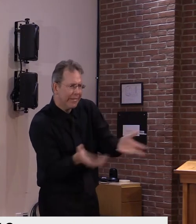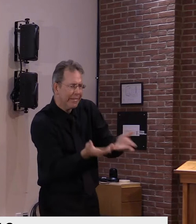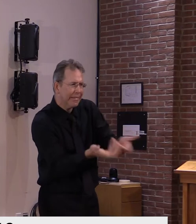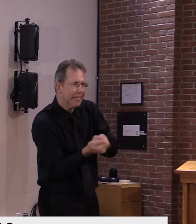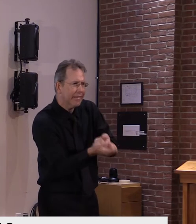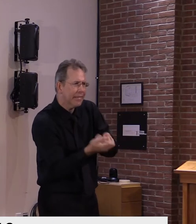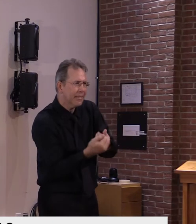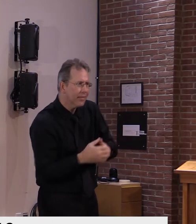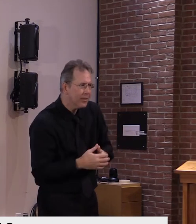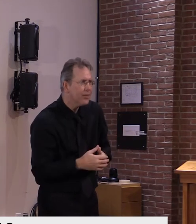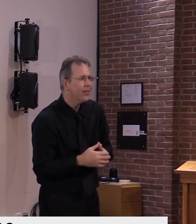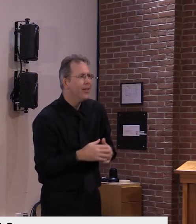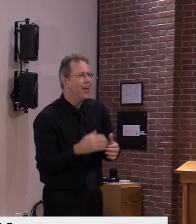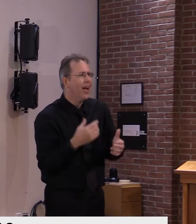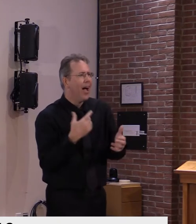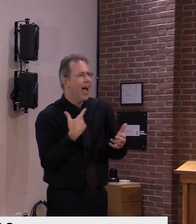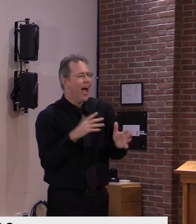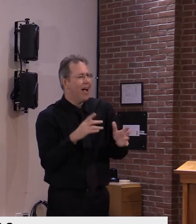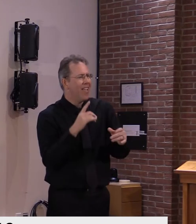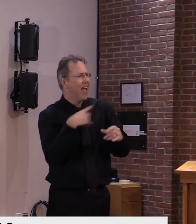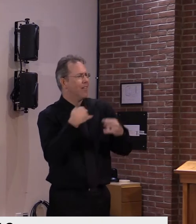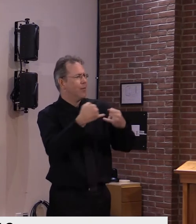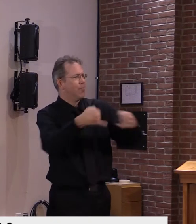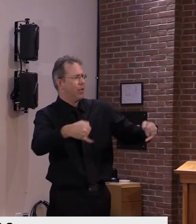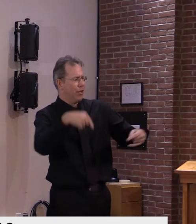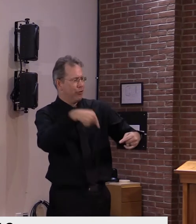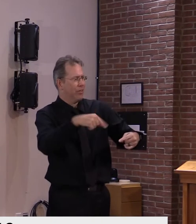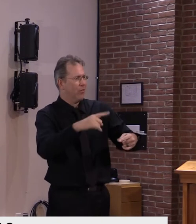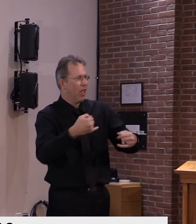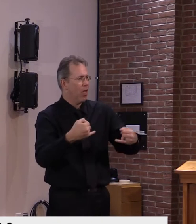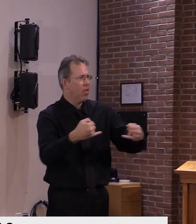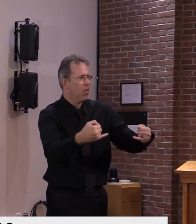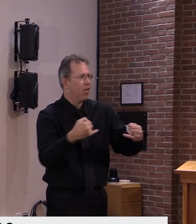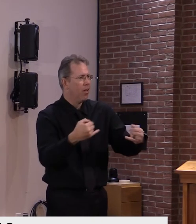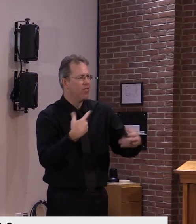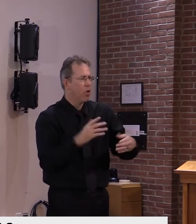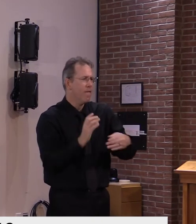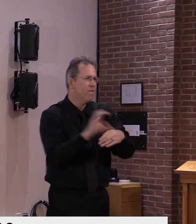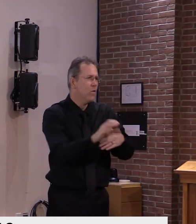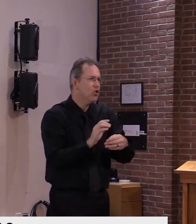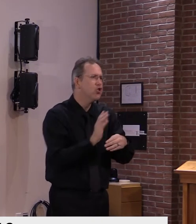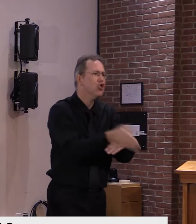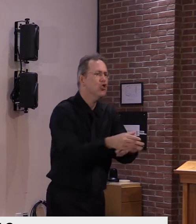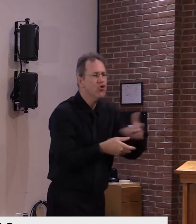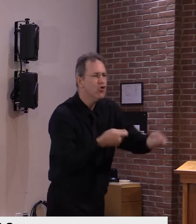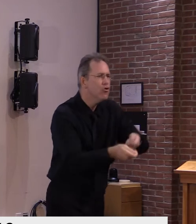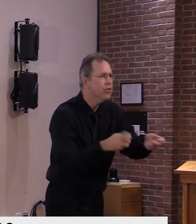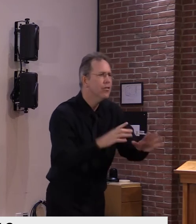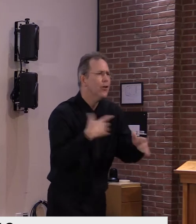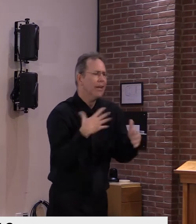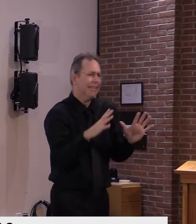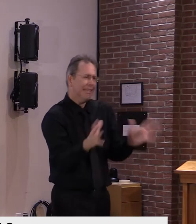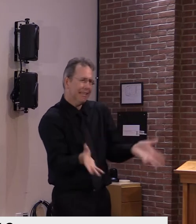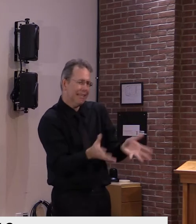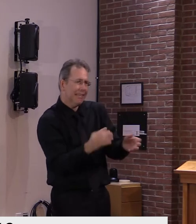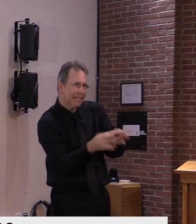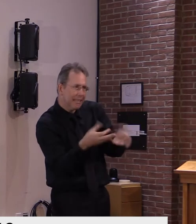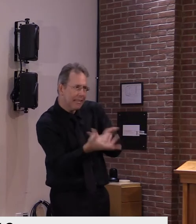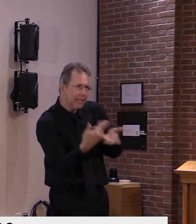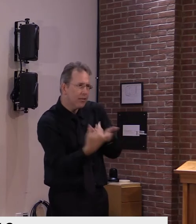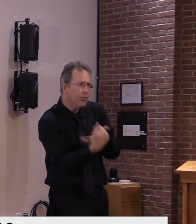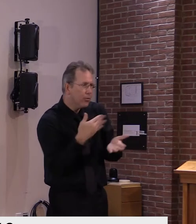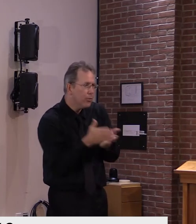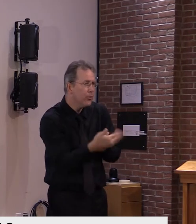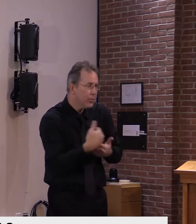other hand, they do have authority and responsibility for ensuring that everyone in their school building is safe. So I think as you